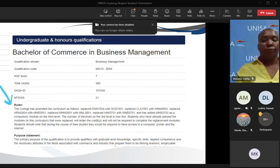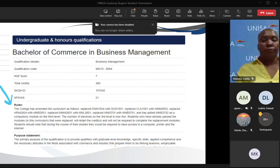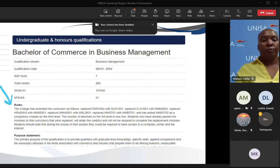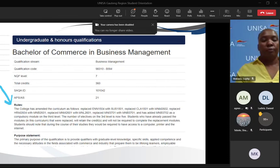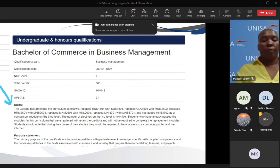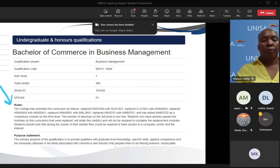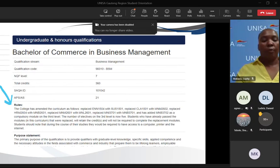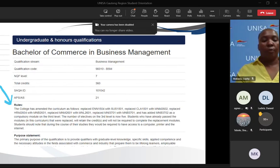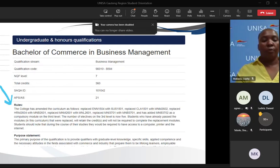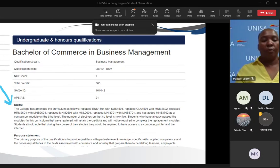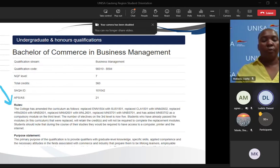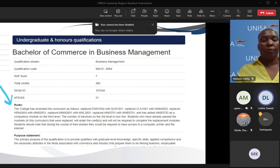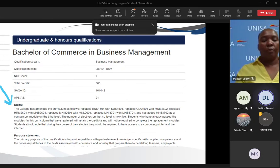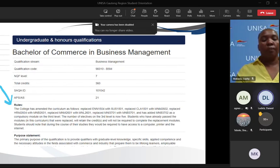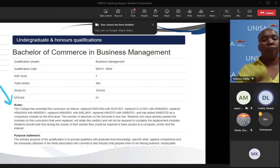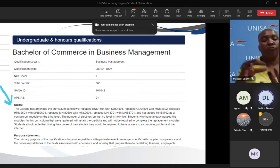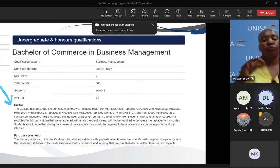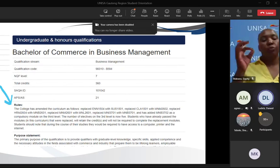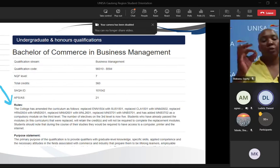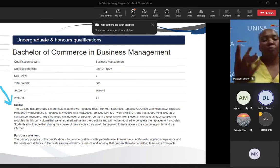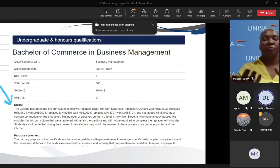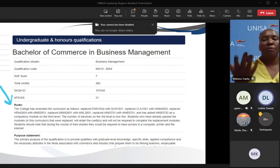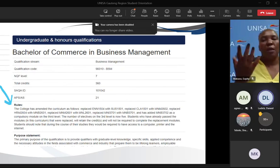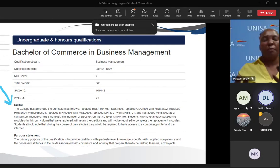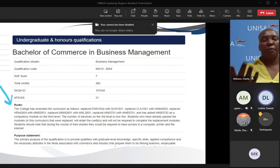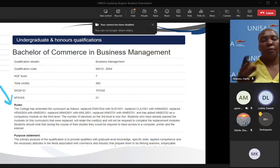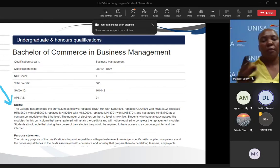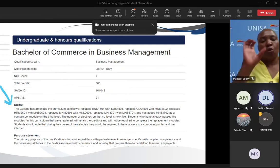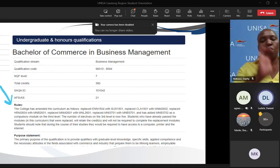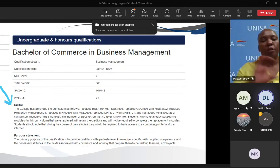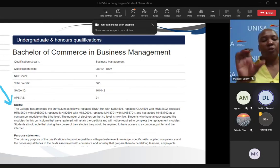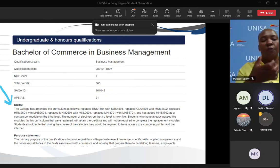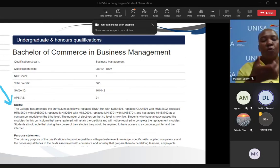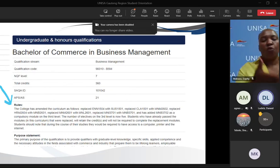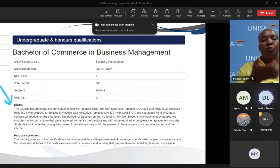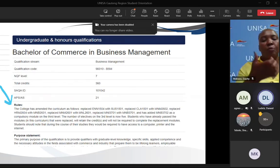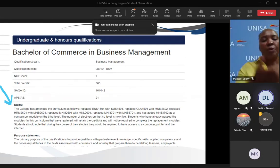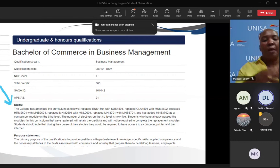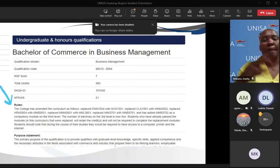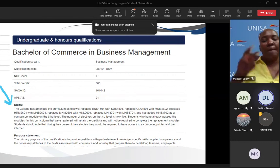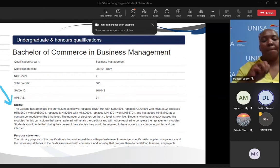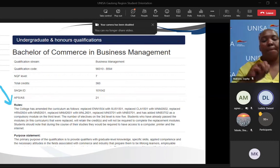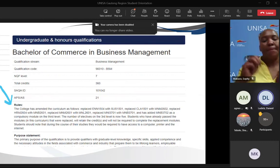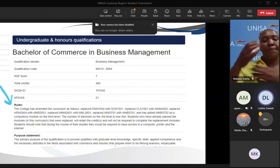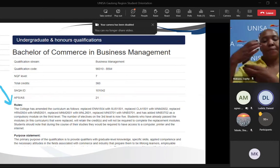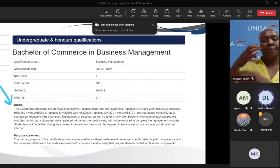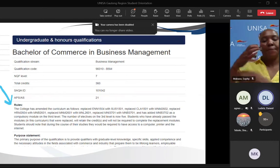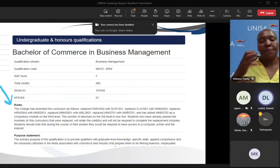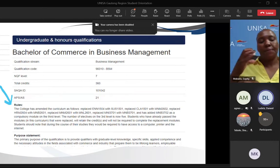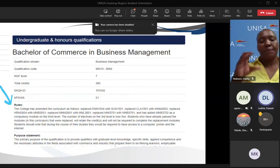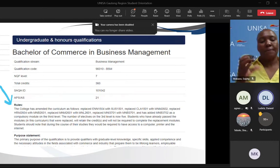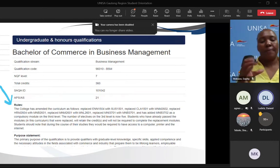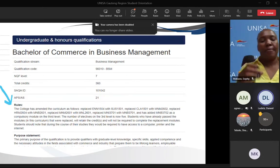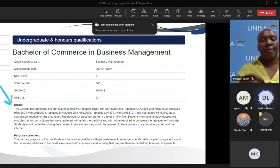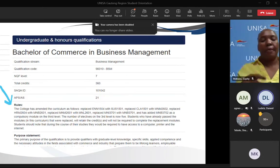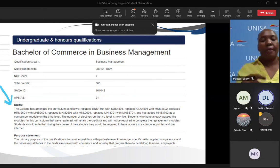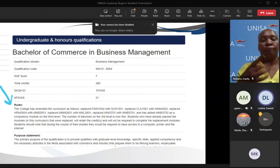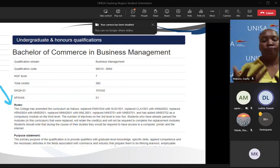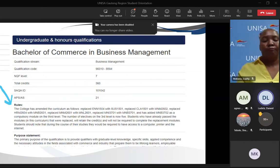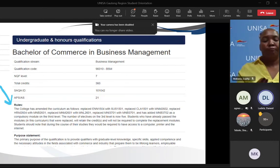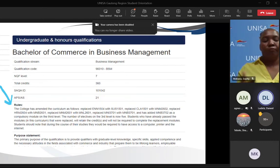if we choose the College of Economic and management Sciences a page open where all the undergraduate qualification